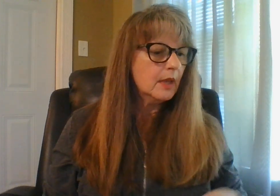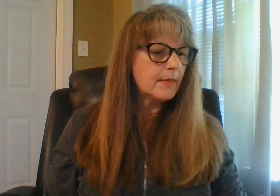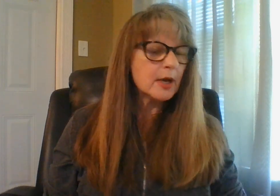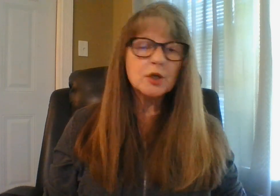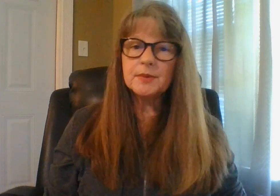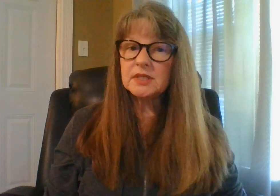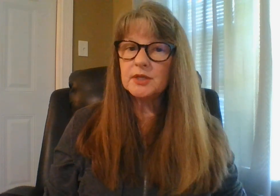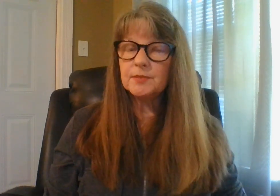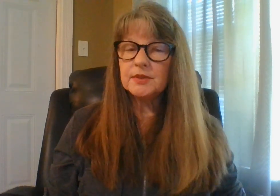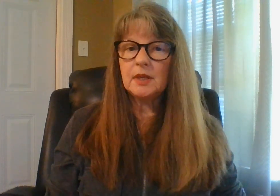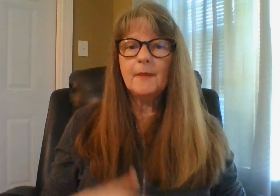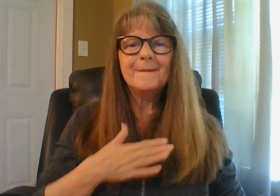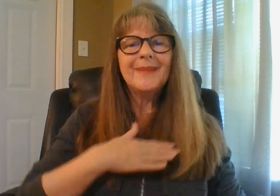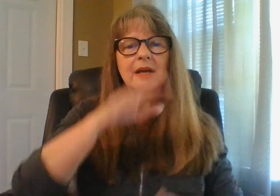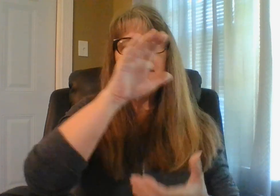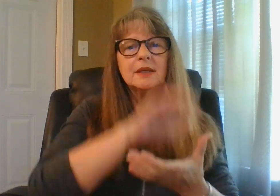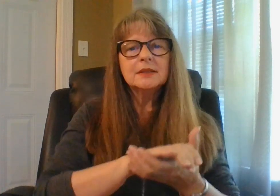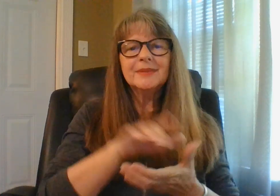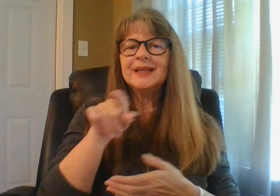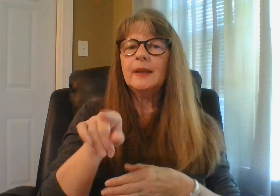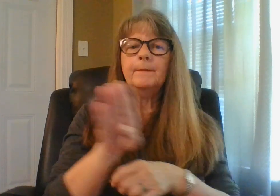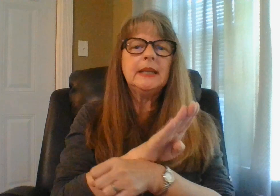My husband stays busy.